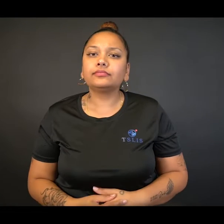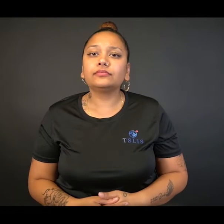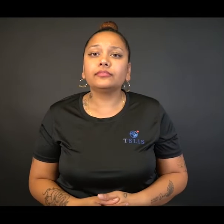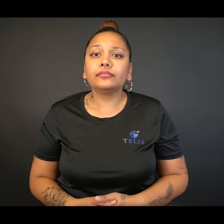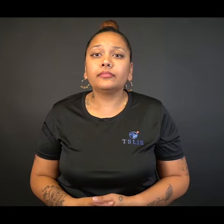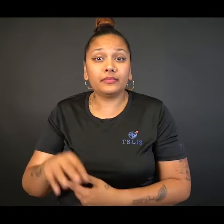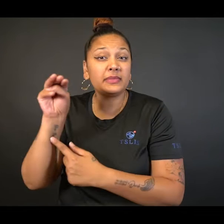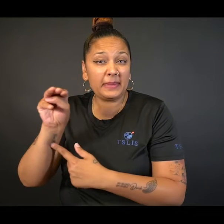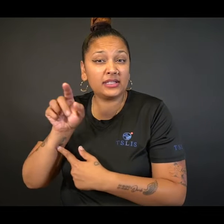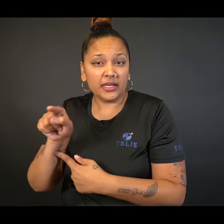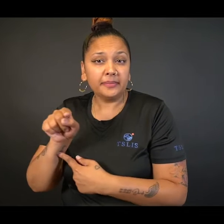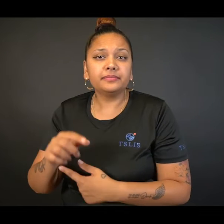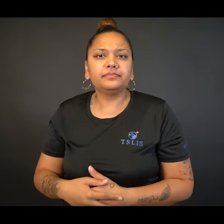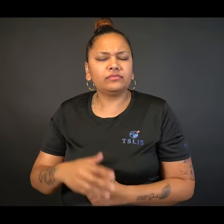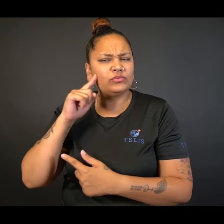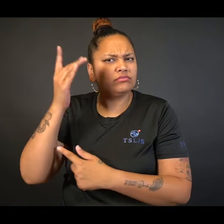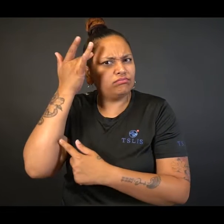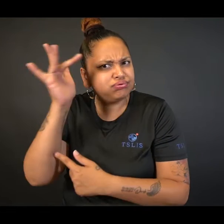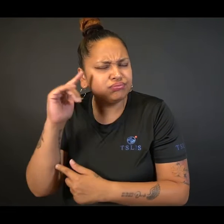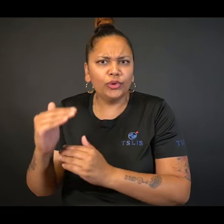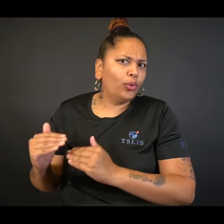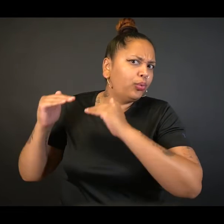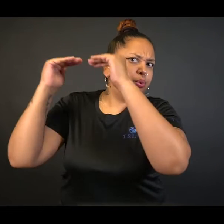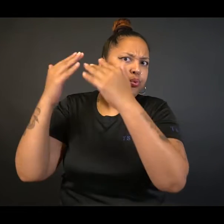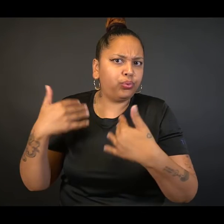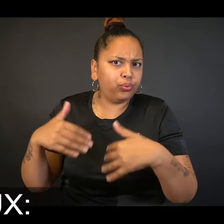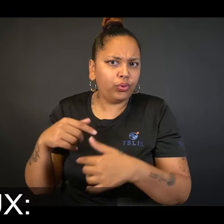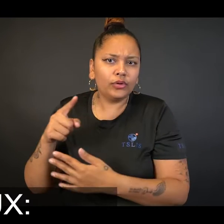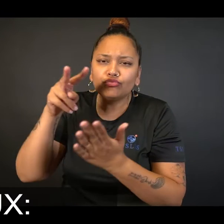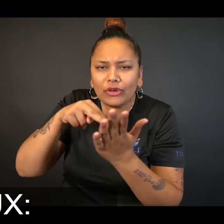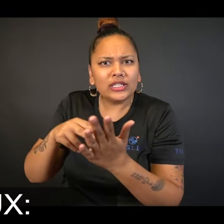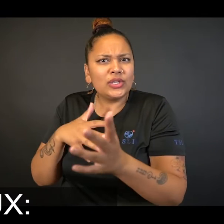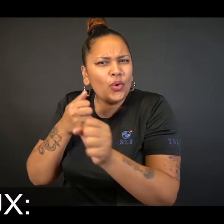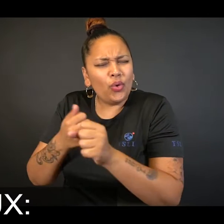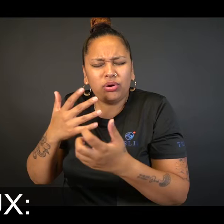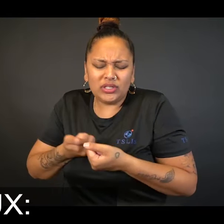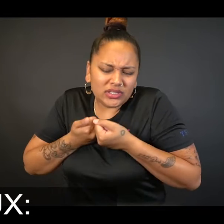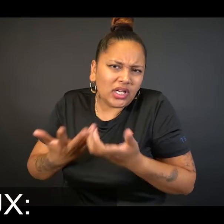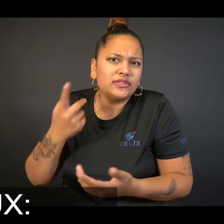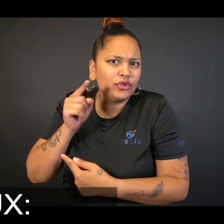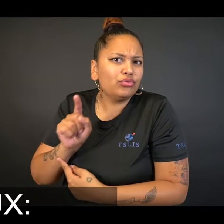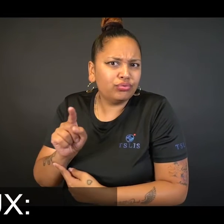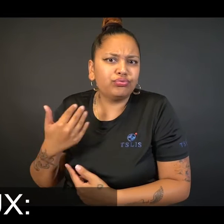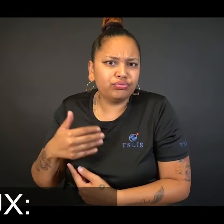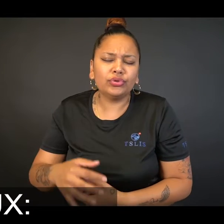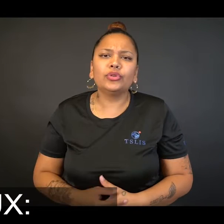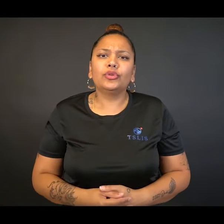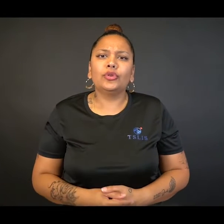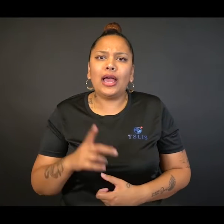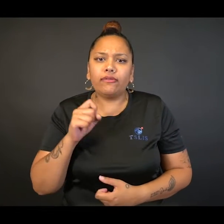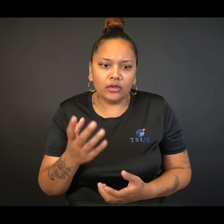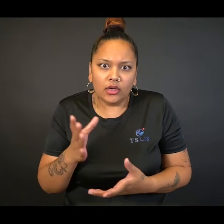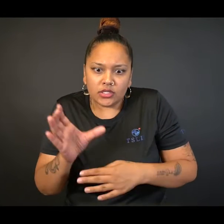For her, keeping up with her reading can be exhausting. If you have to work double than most people